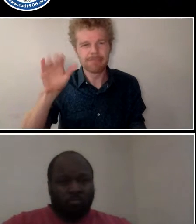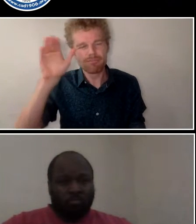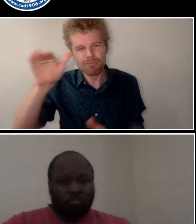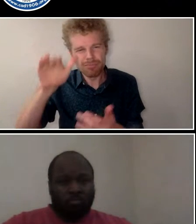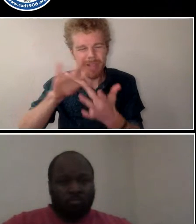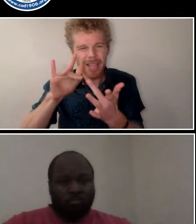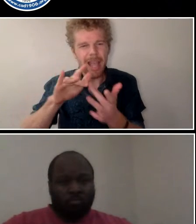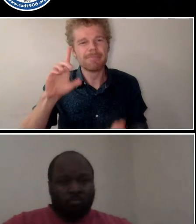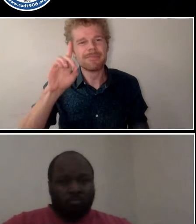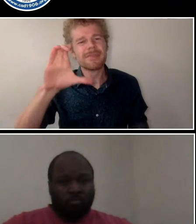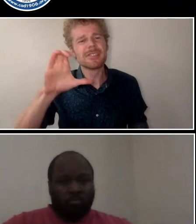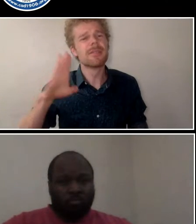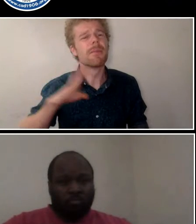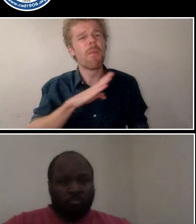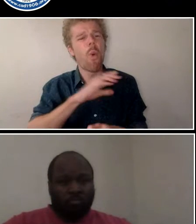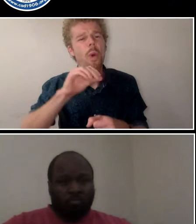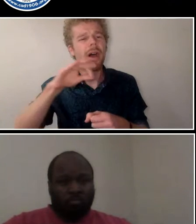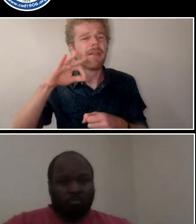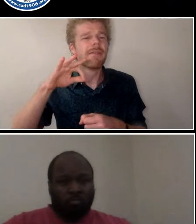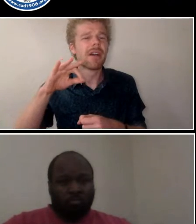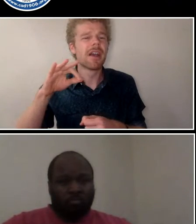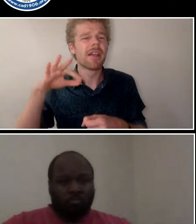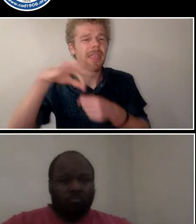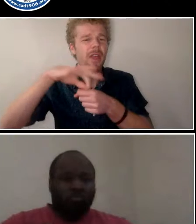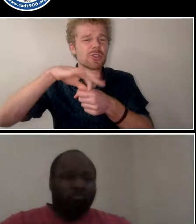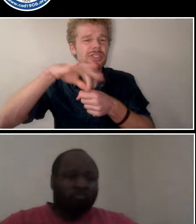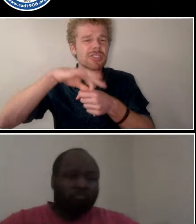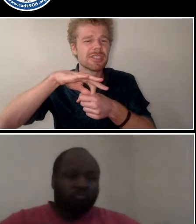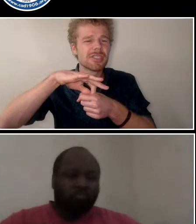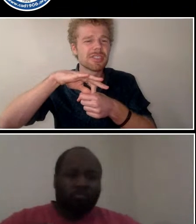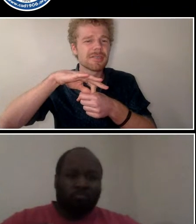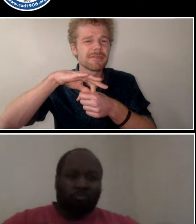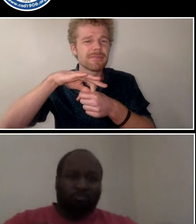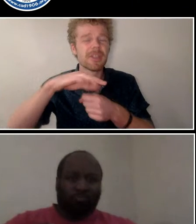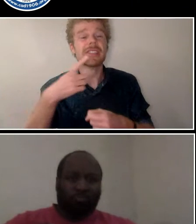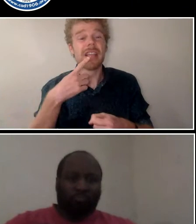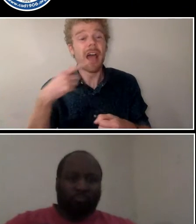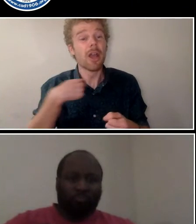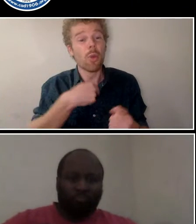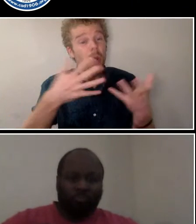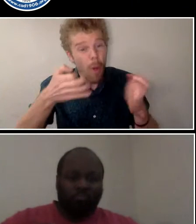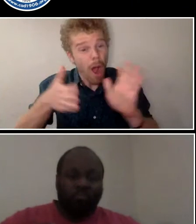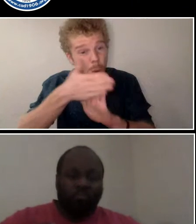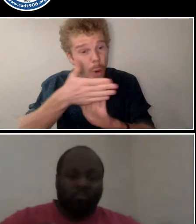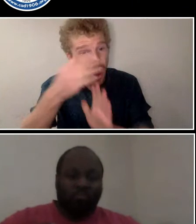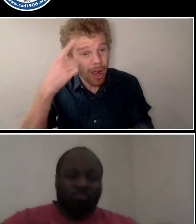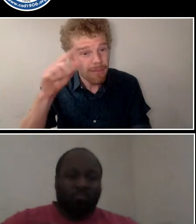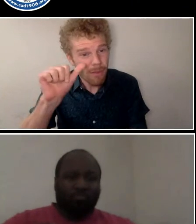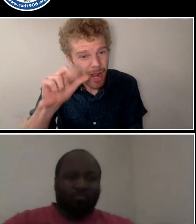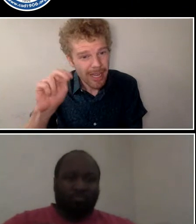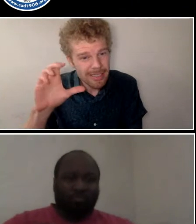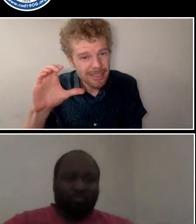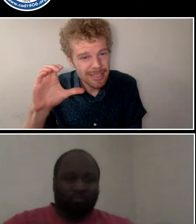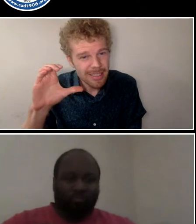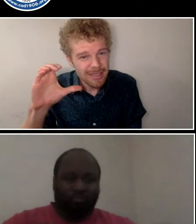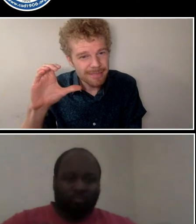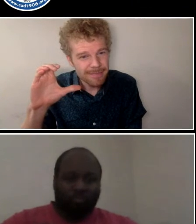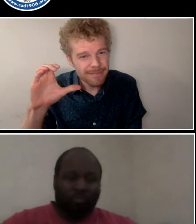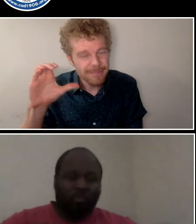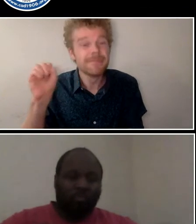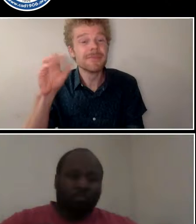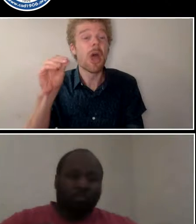Now, in July, you see here Rico's name. Rico and myself both were on the ballot in July